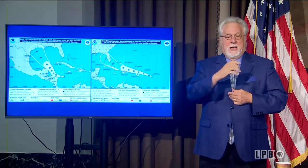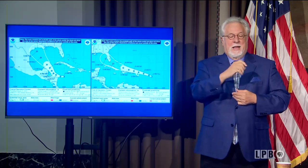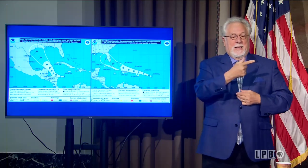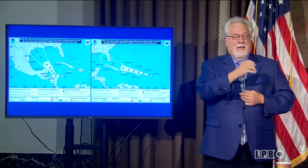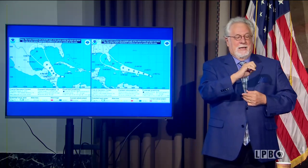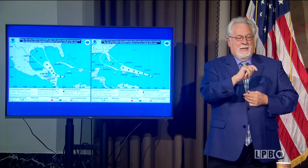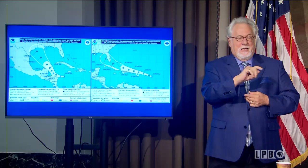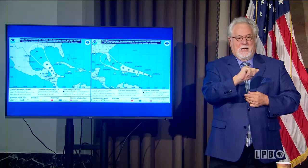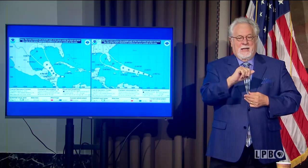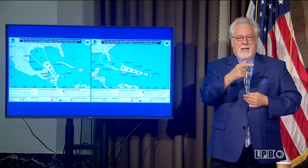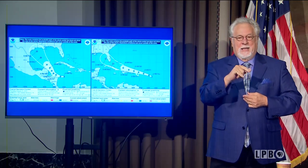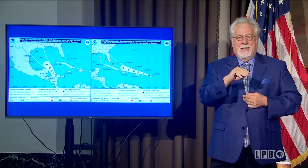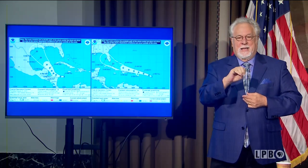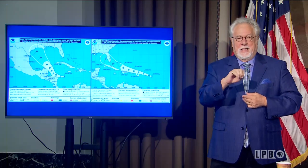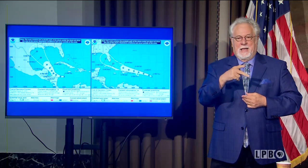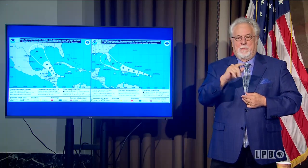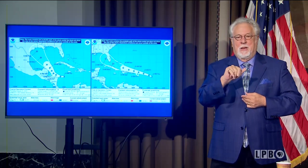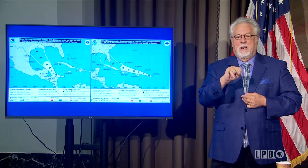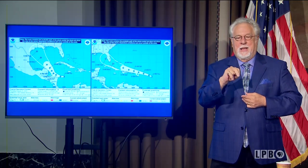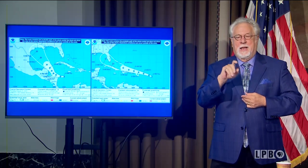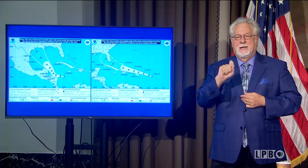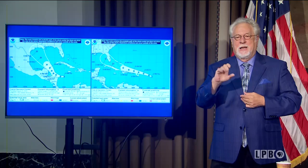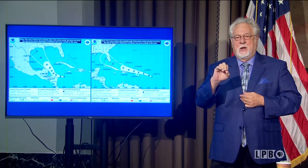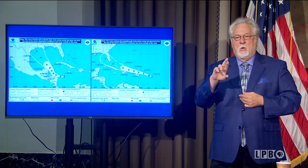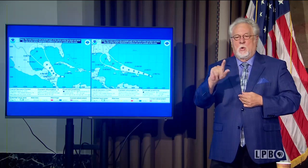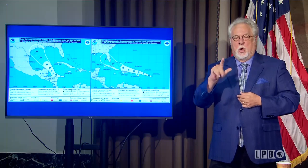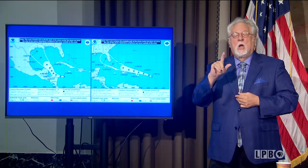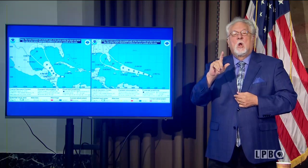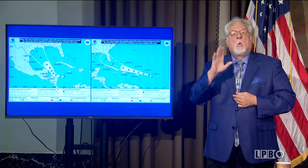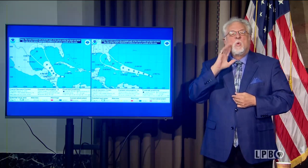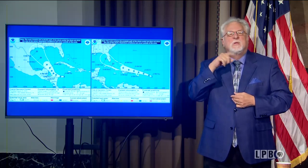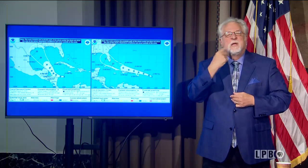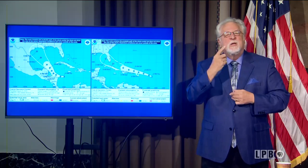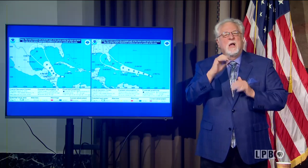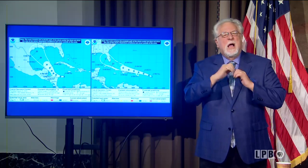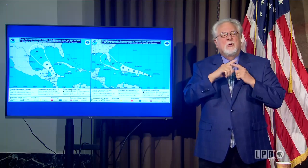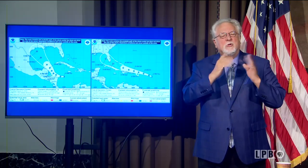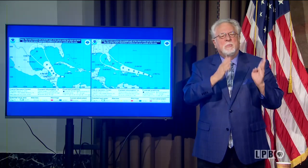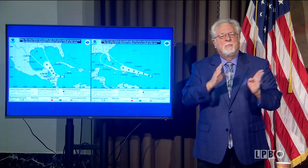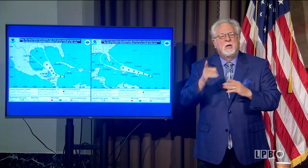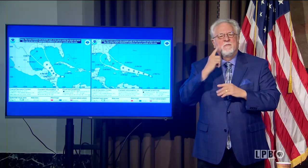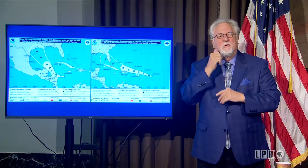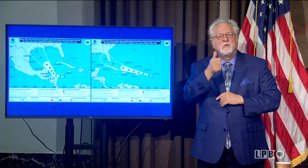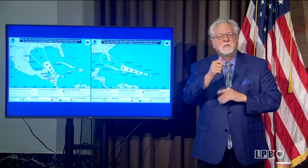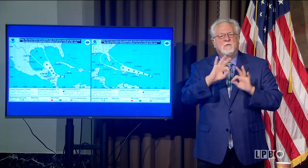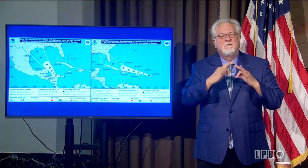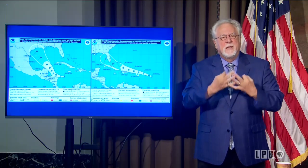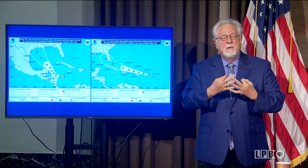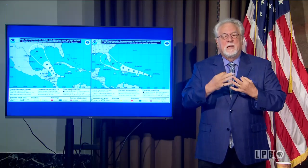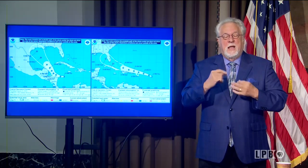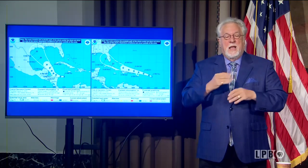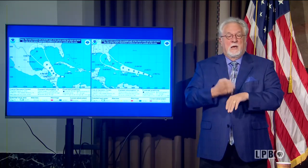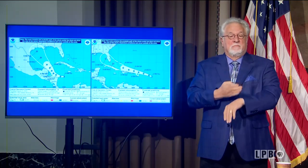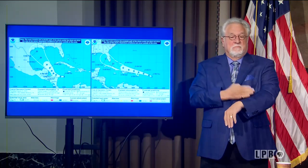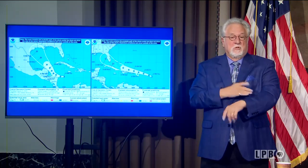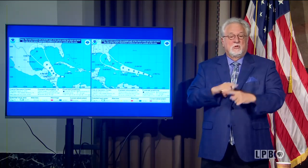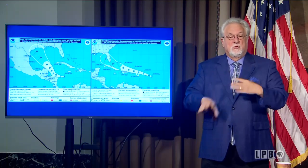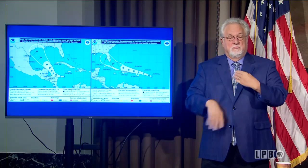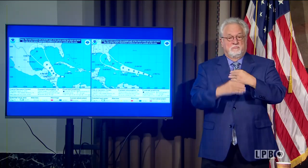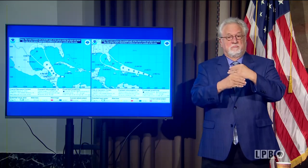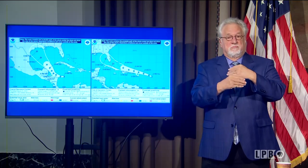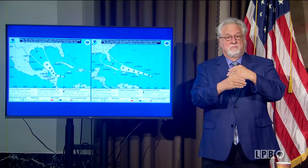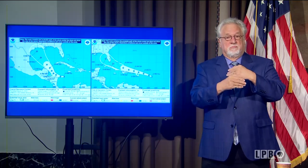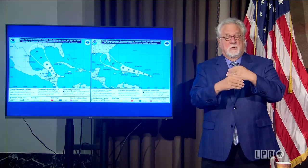Getagameplan.org. It will tell you what you need to do to be prepared for yourself and your family. And it has been updated to provide